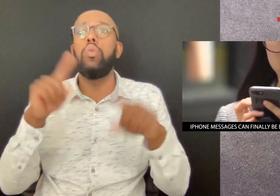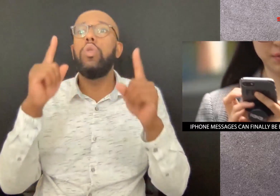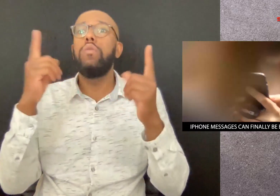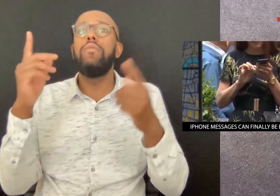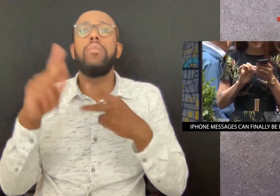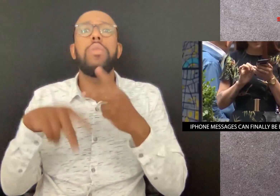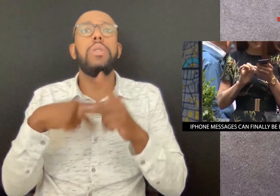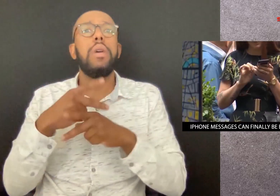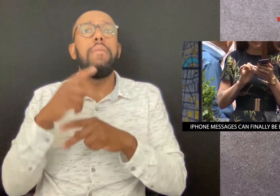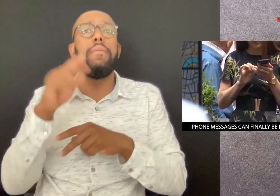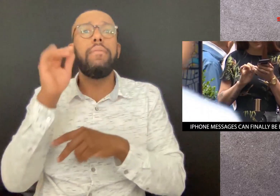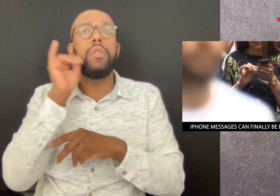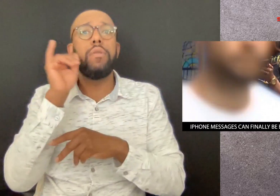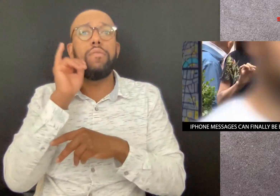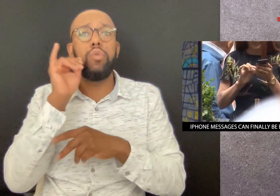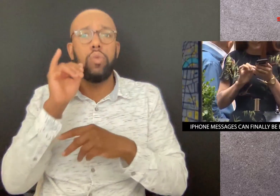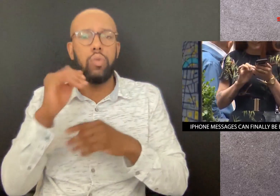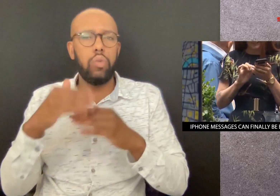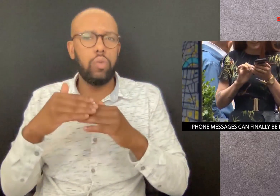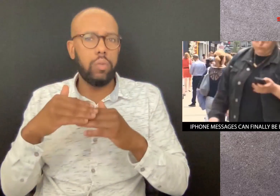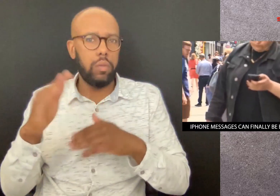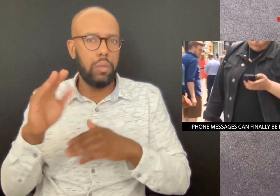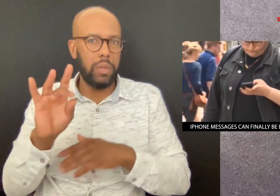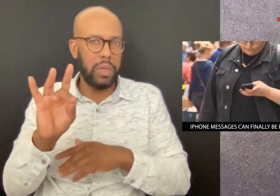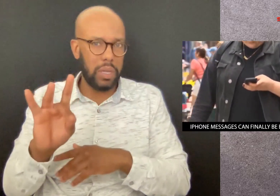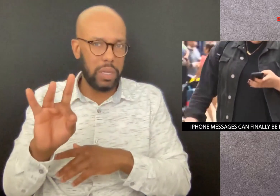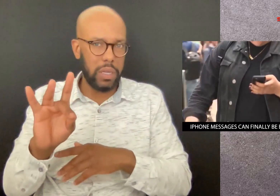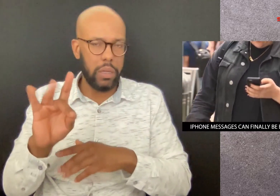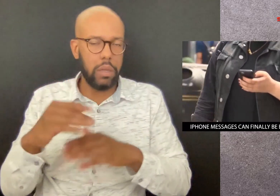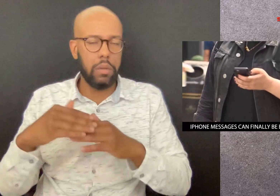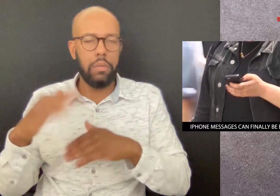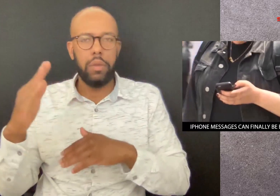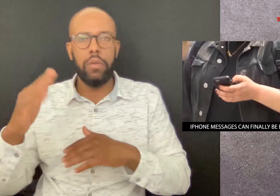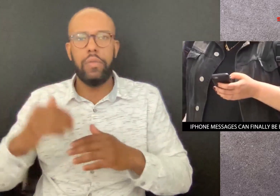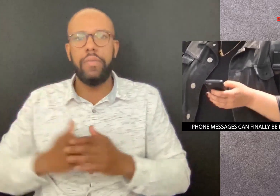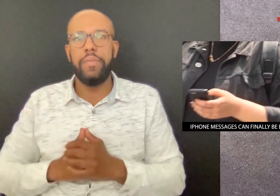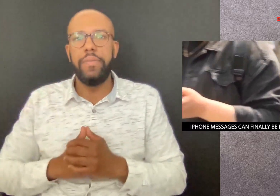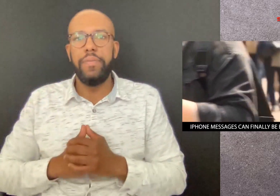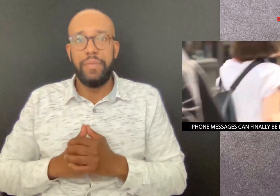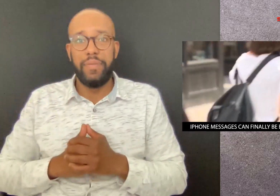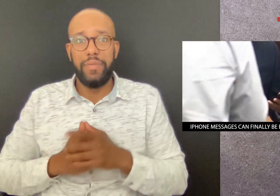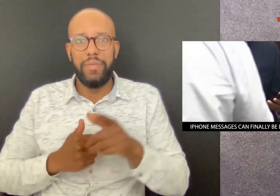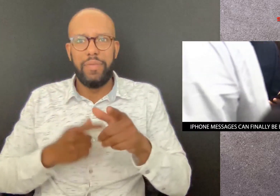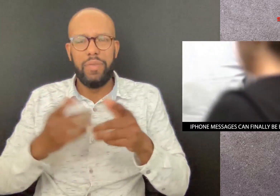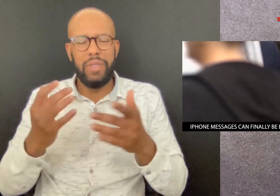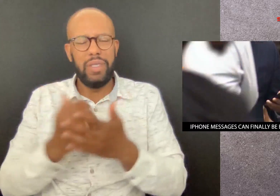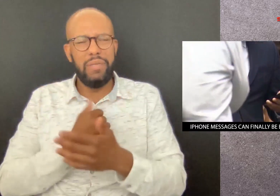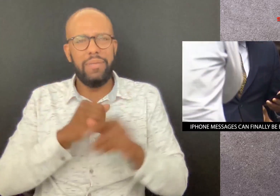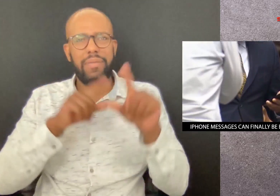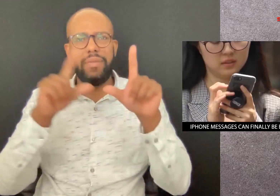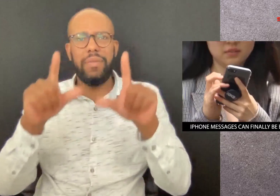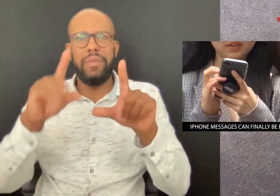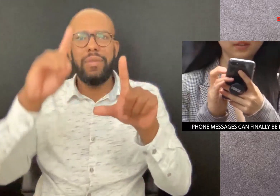ios 16 works with the iphone 8 and up to download the new software